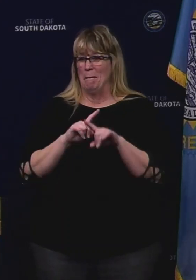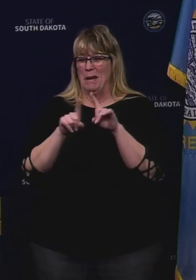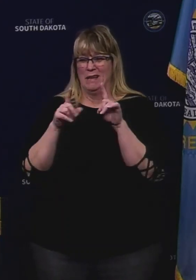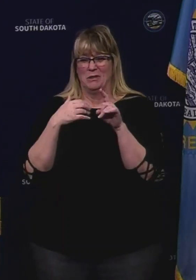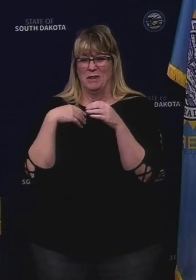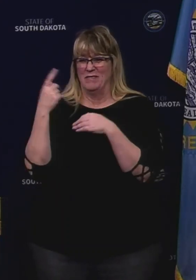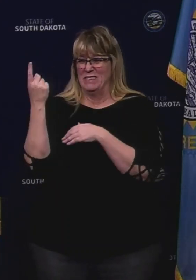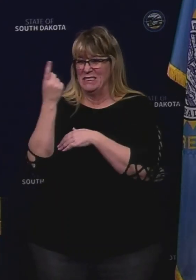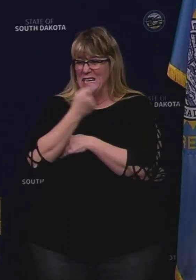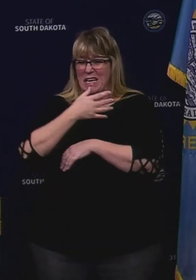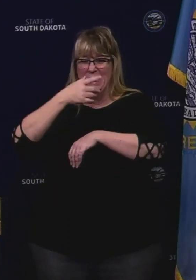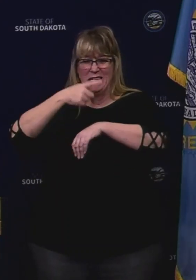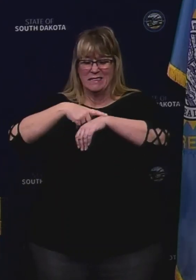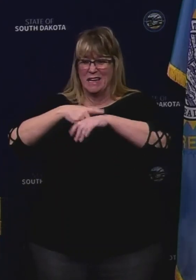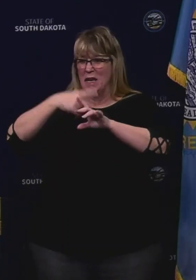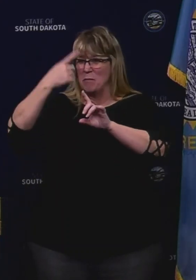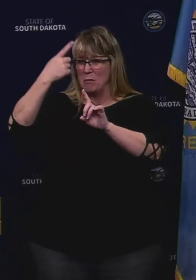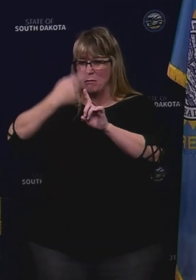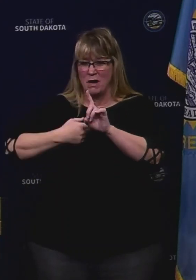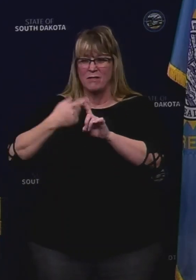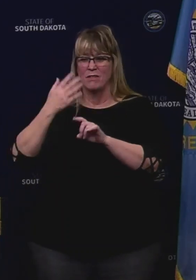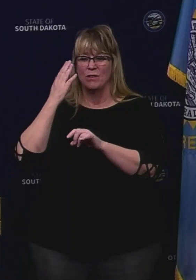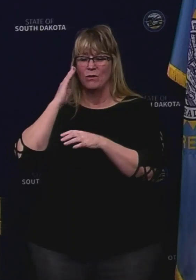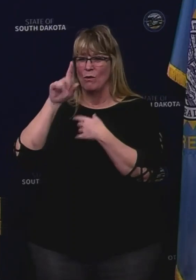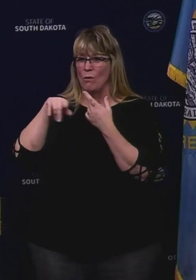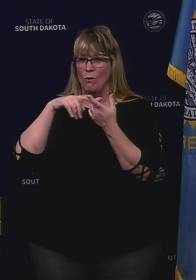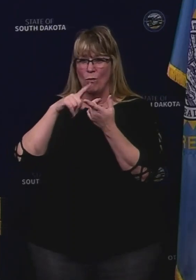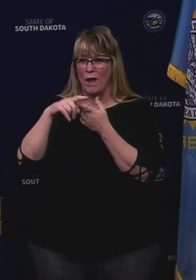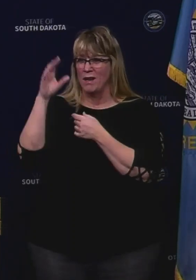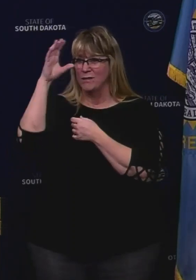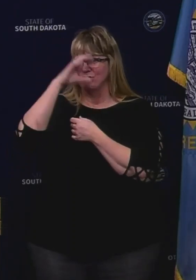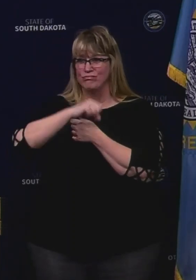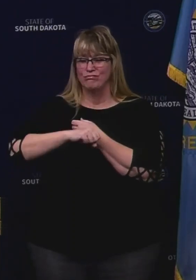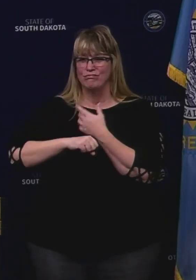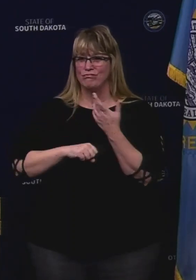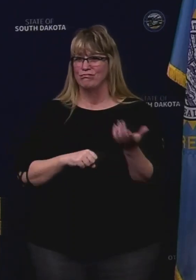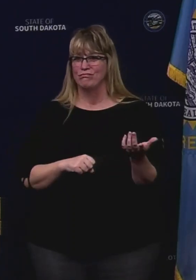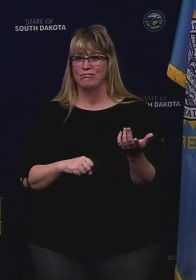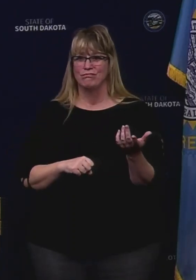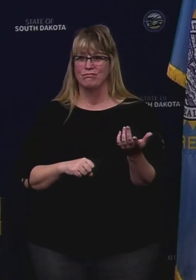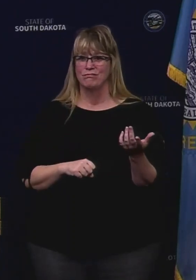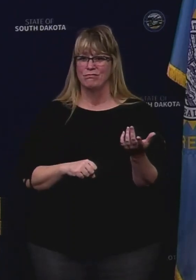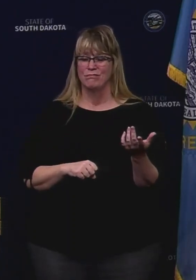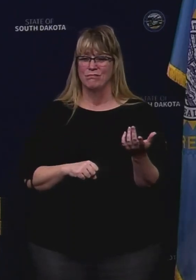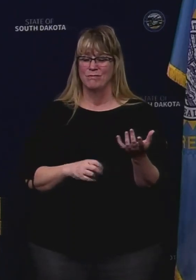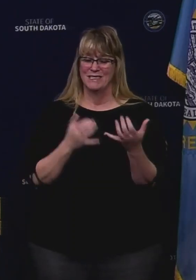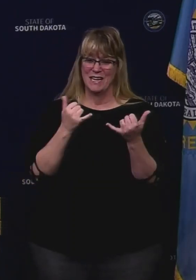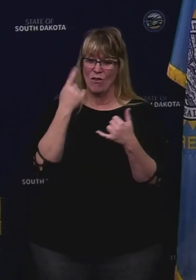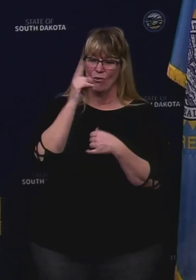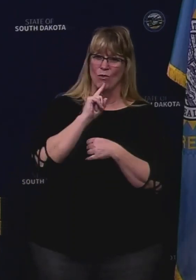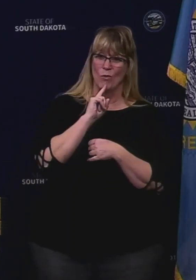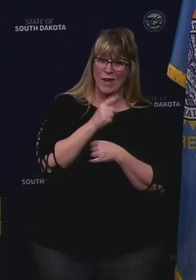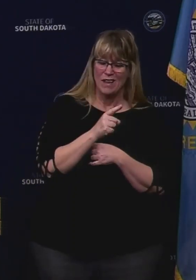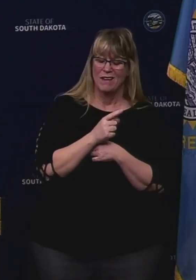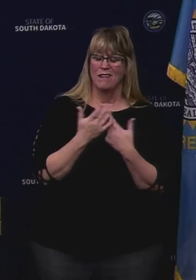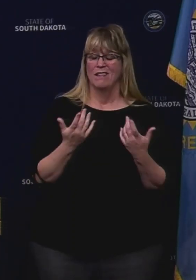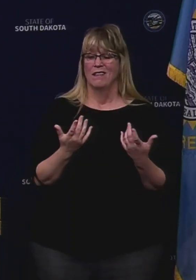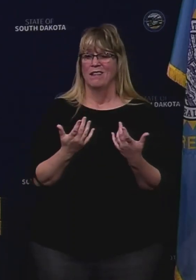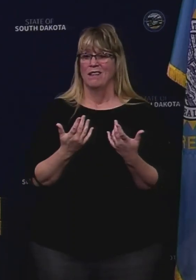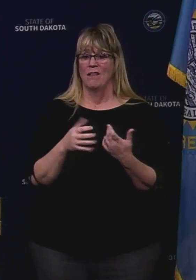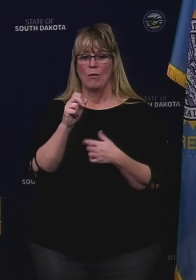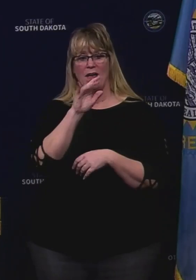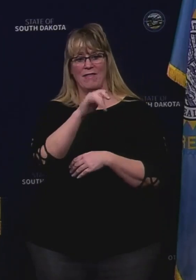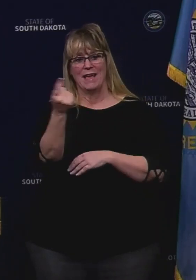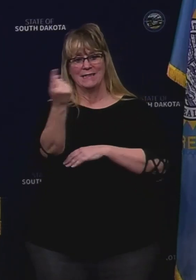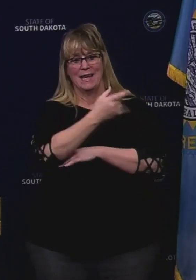I mean, do you know around when? Is it like for realsies now? Like, are they like, okay, so we gave you that